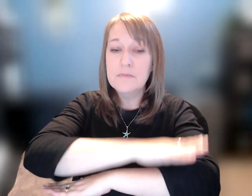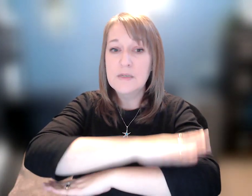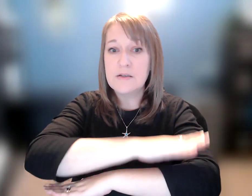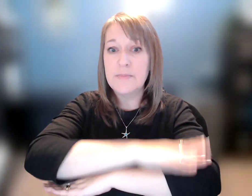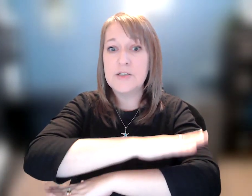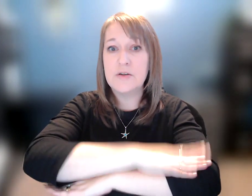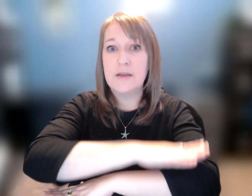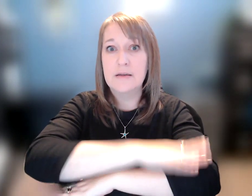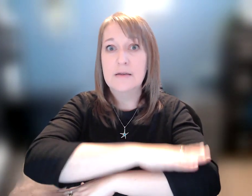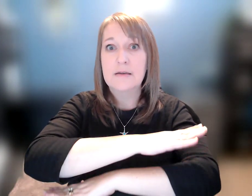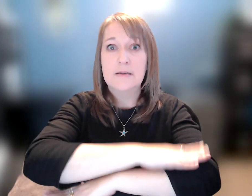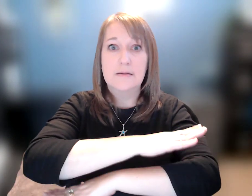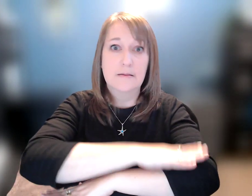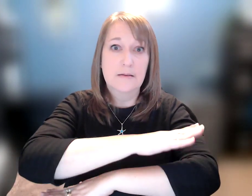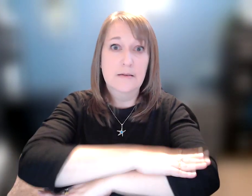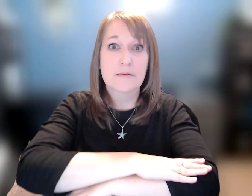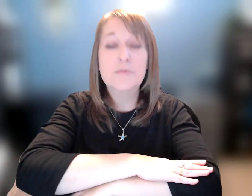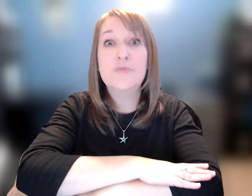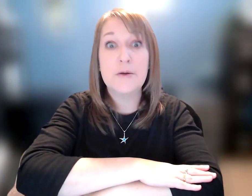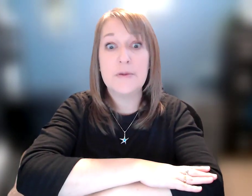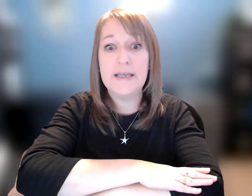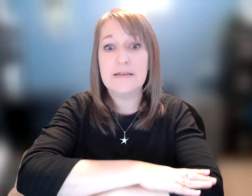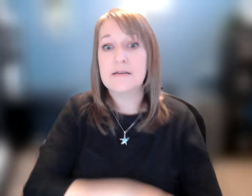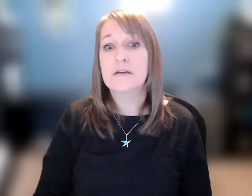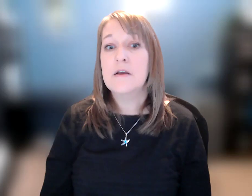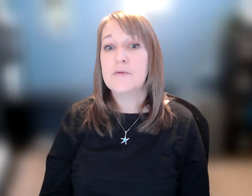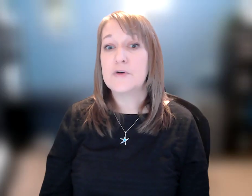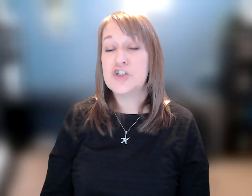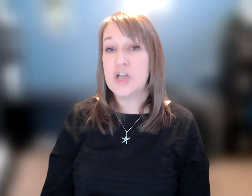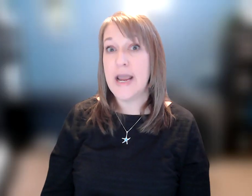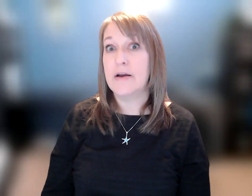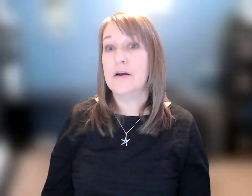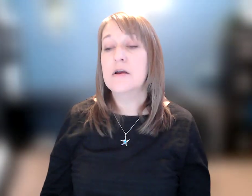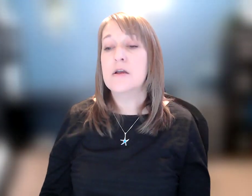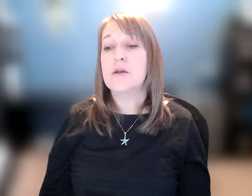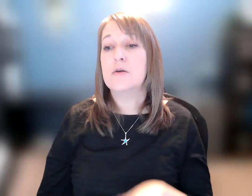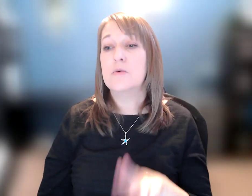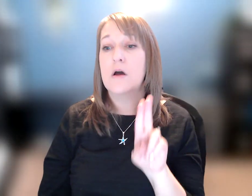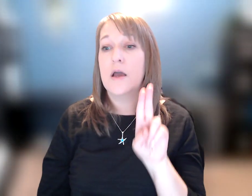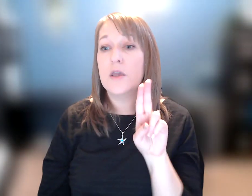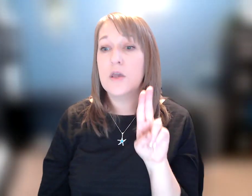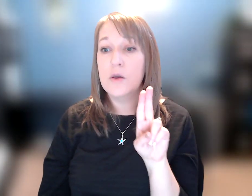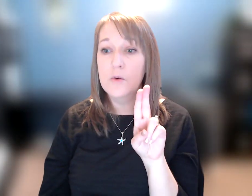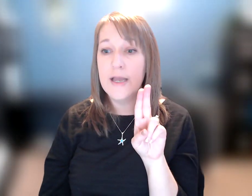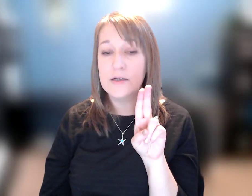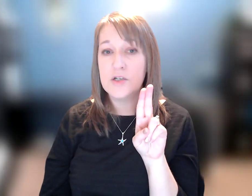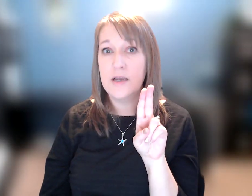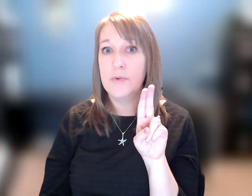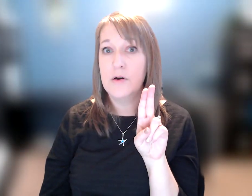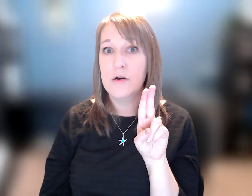So make sure the movement repeats. For chair, You want a U hand shape on